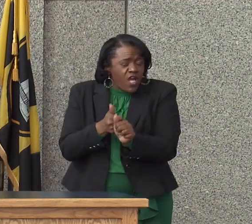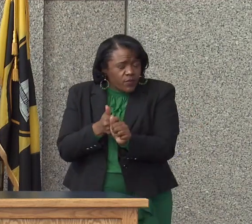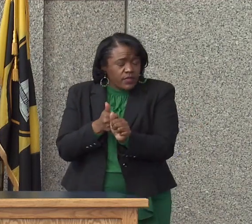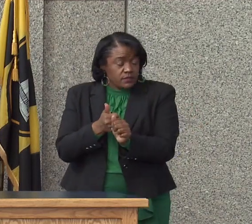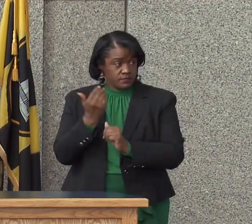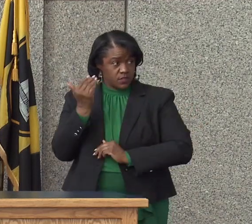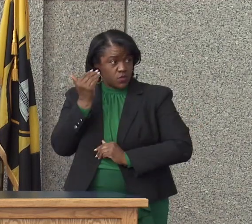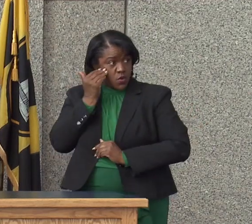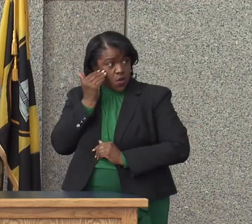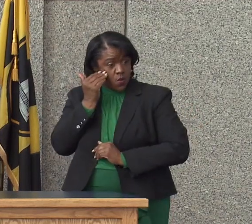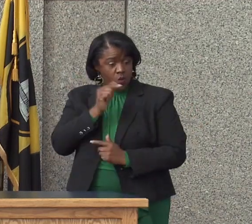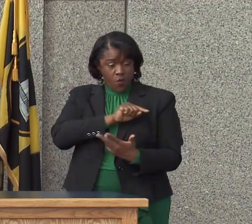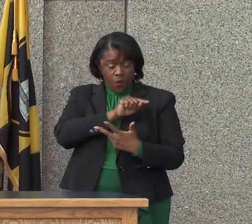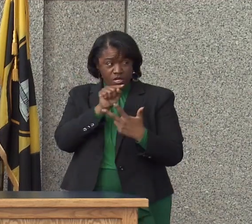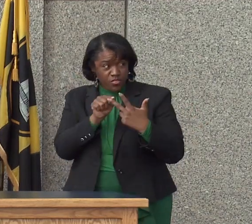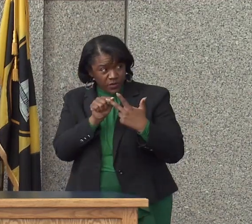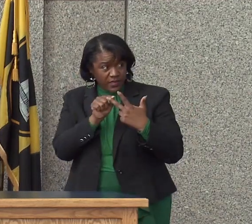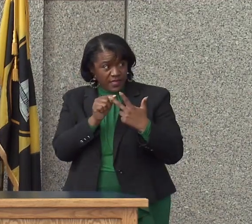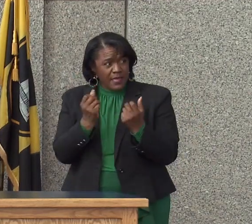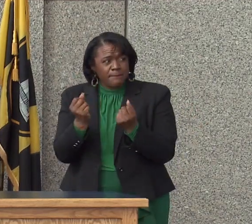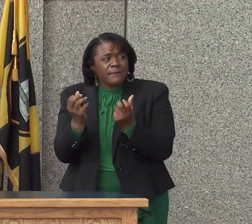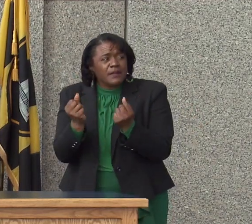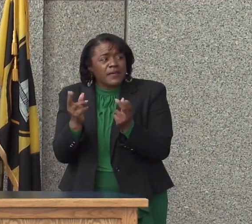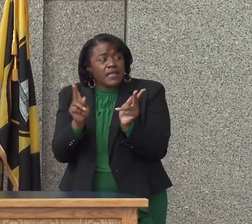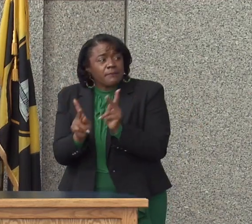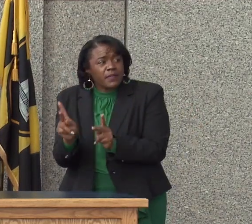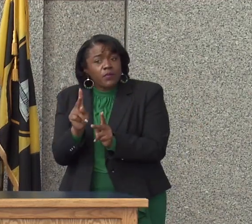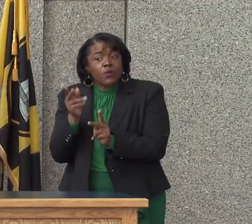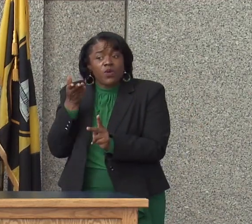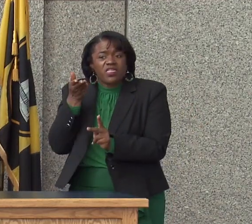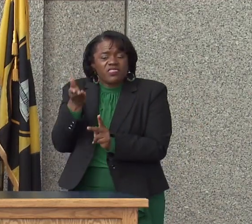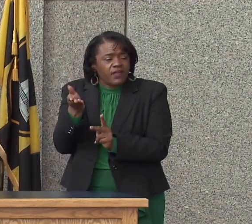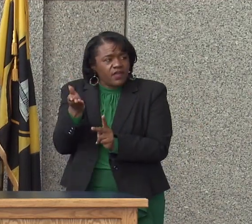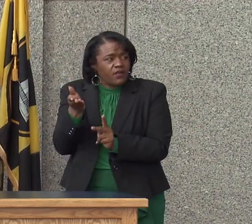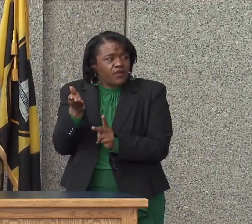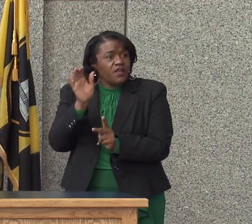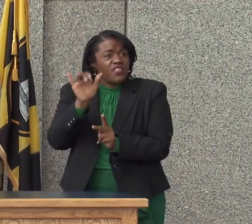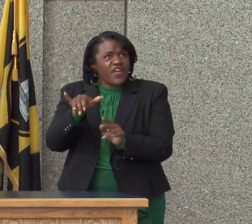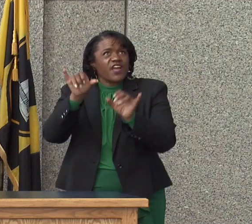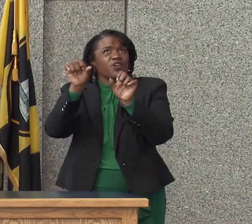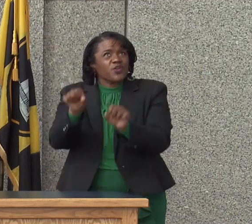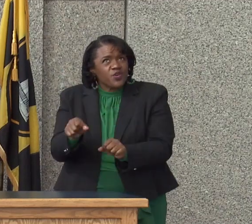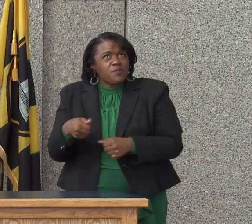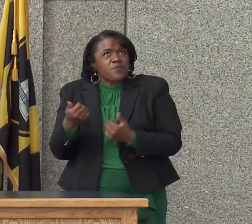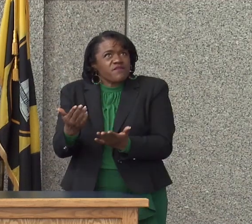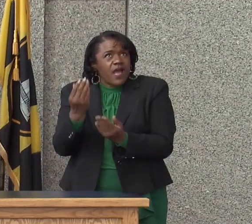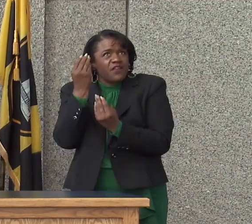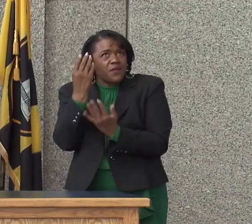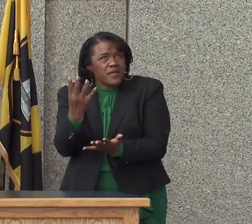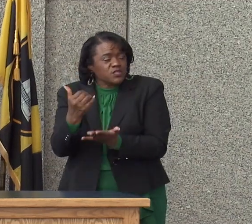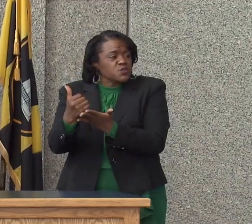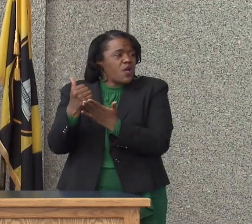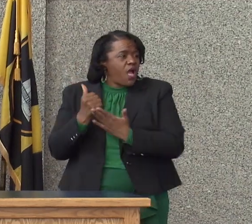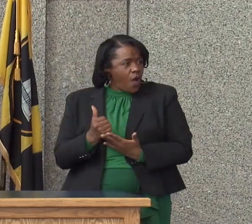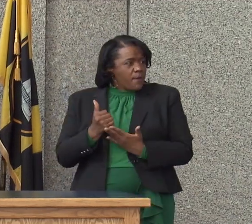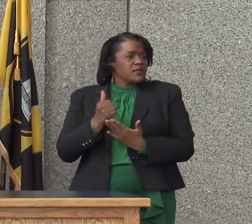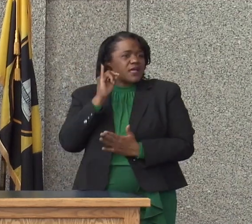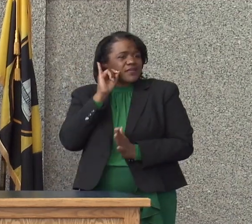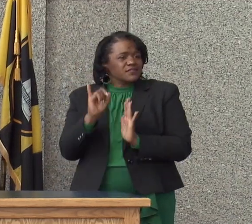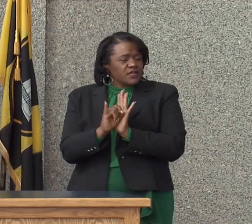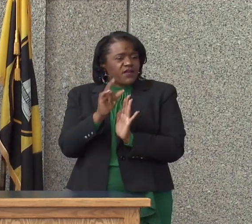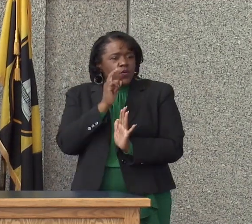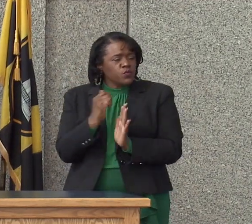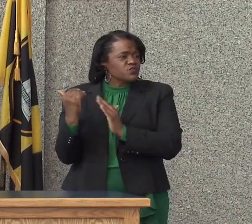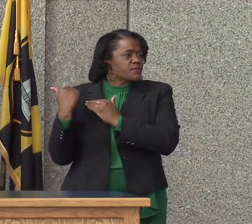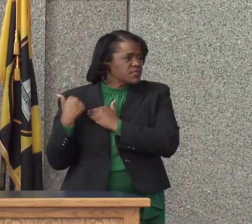know is that in all three, there were many, many people who are out there that could provide information to help us identify